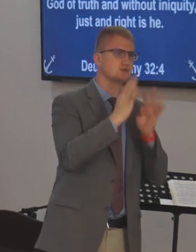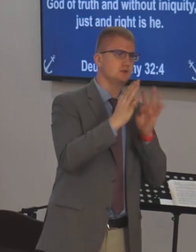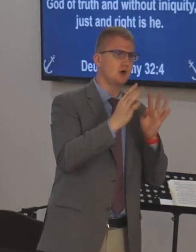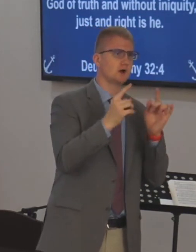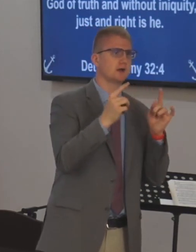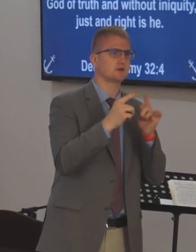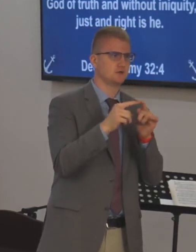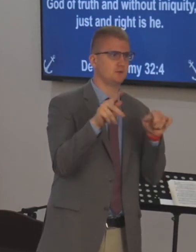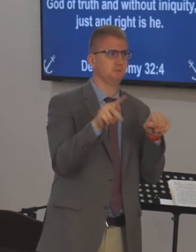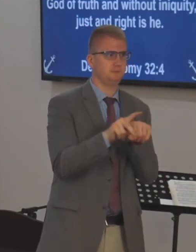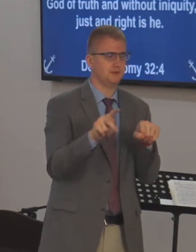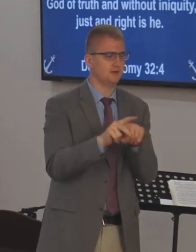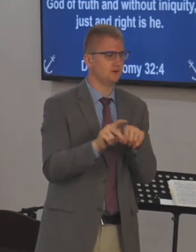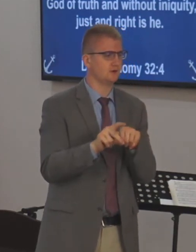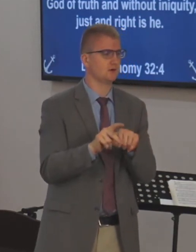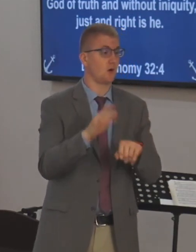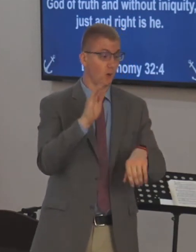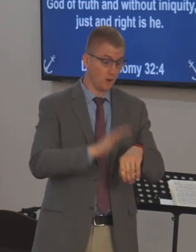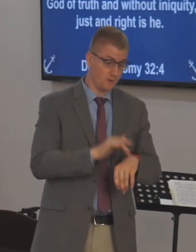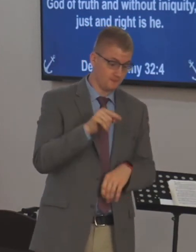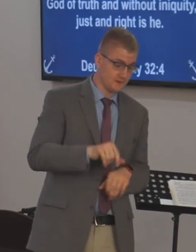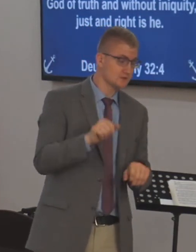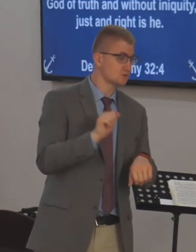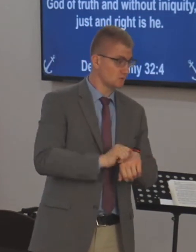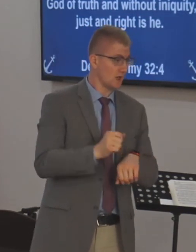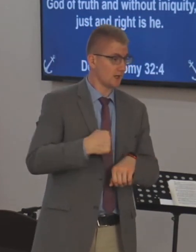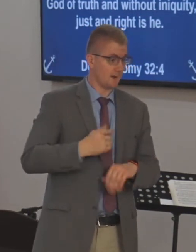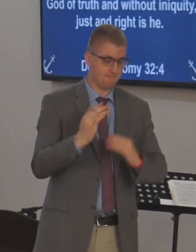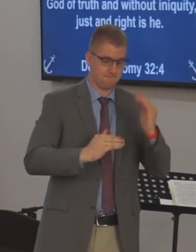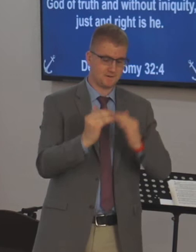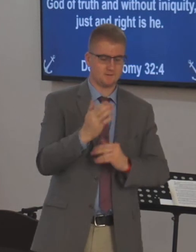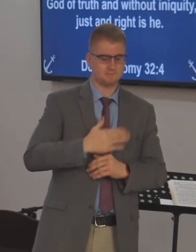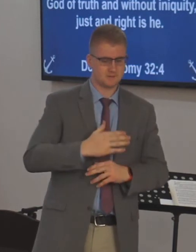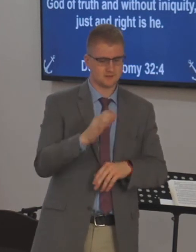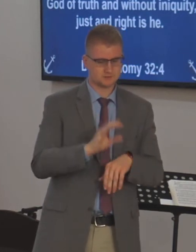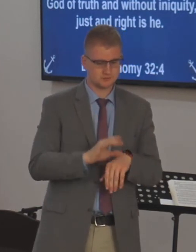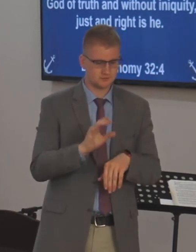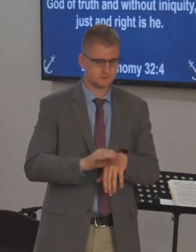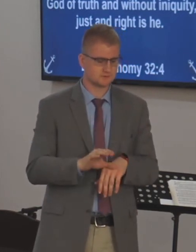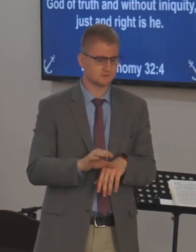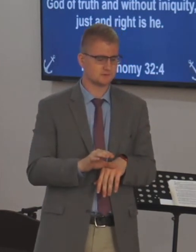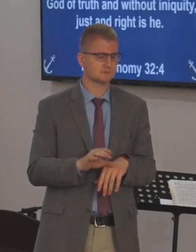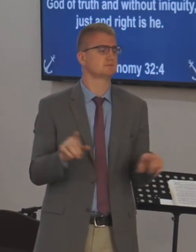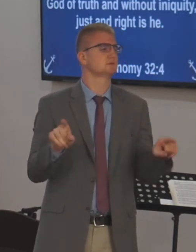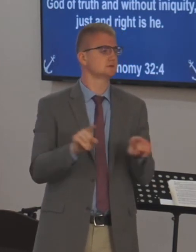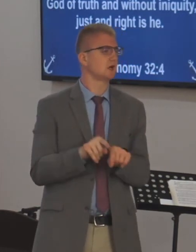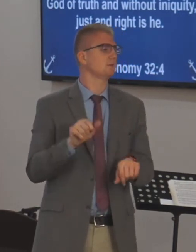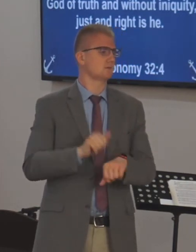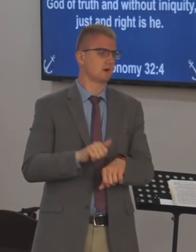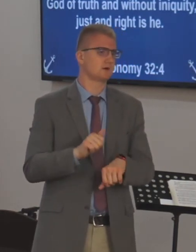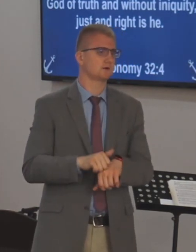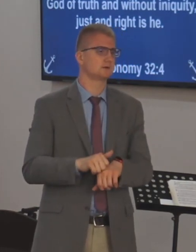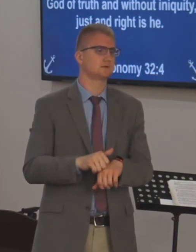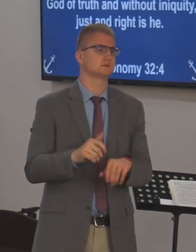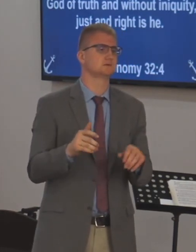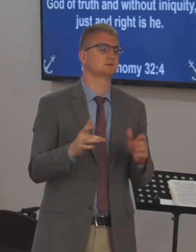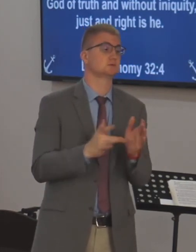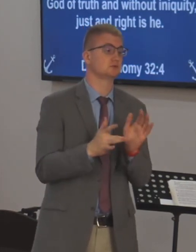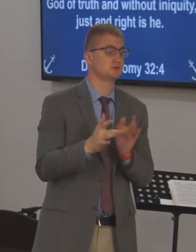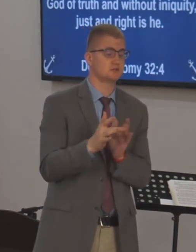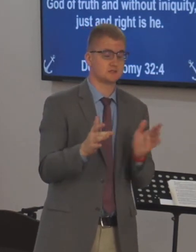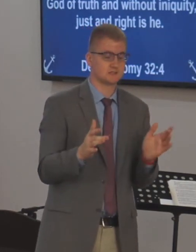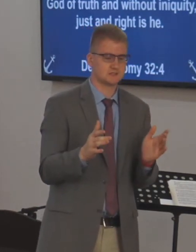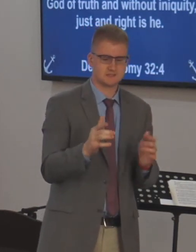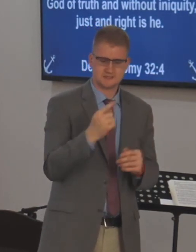has built a whole religion on the basis of that, interpreting that Peter was the rock. He wasn't the rock. Jesus was saying he's going to build